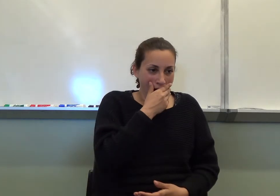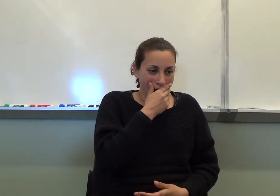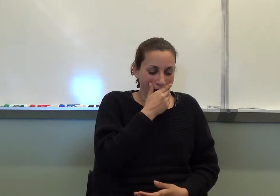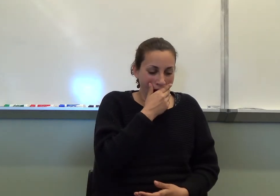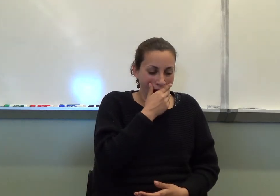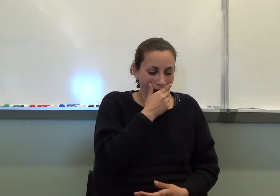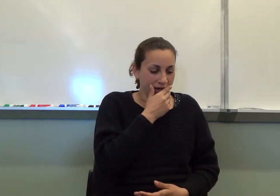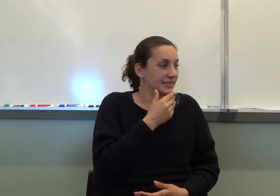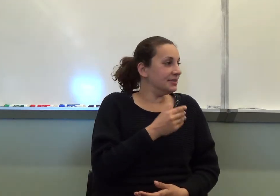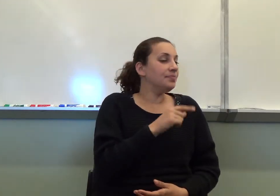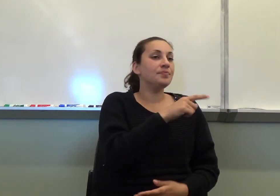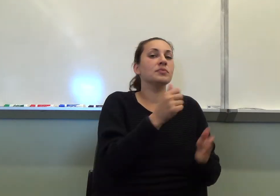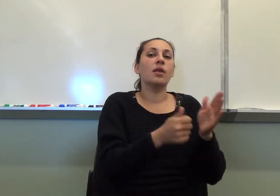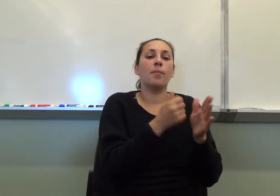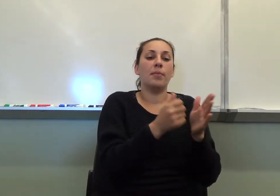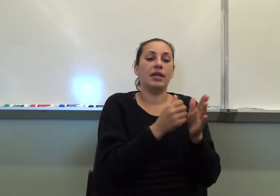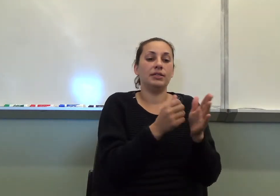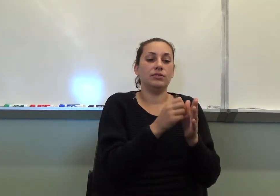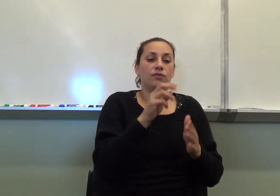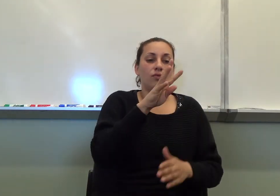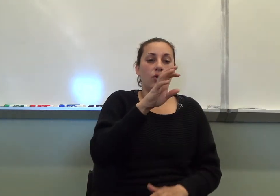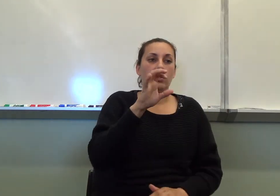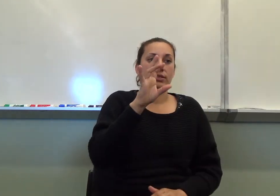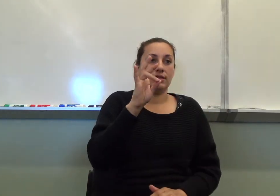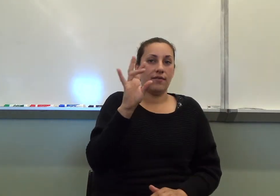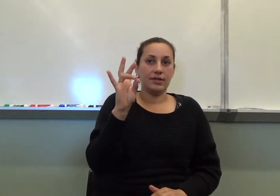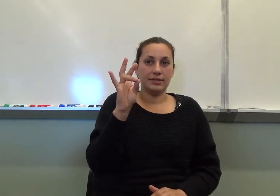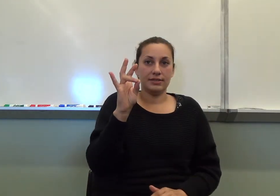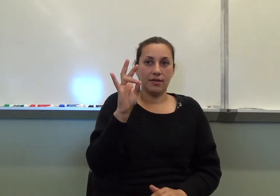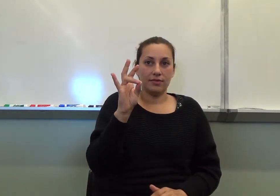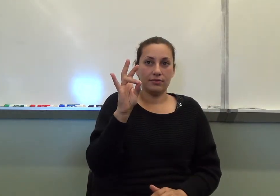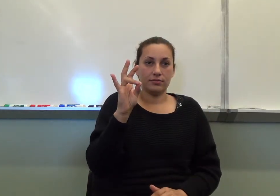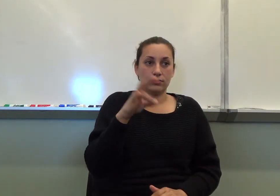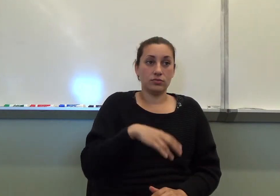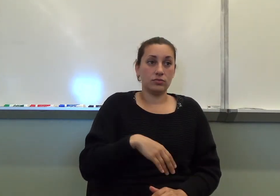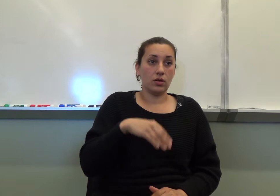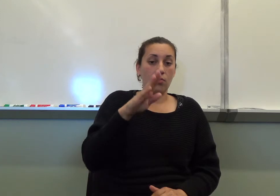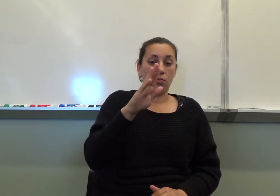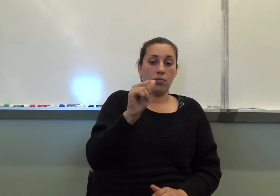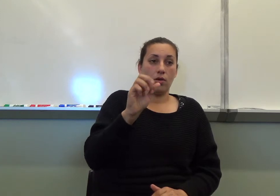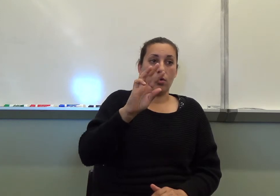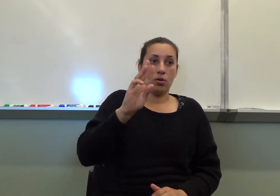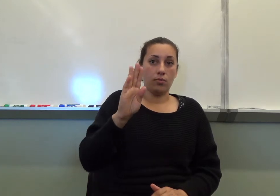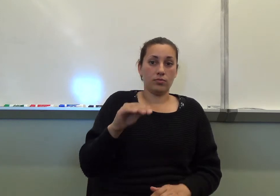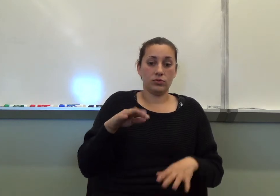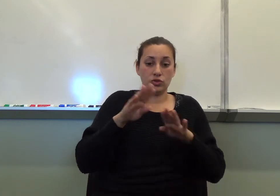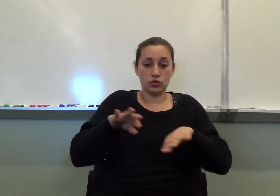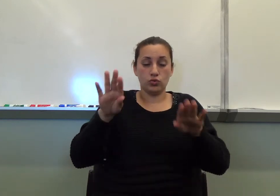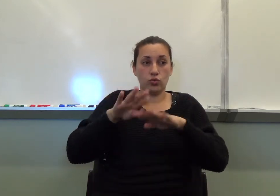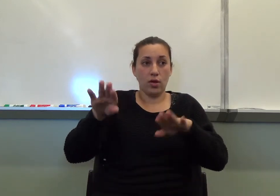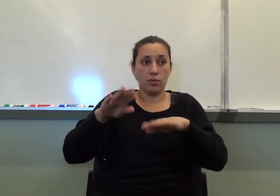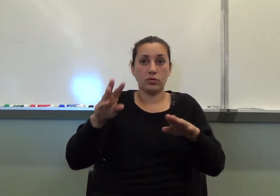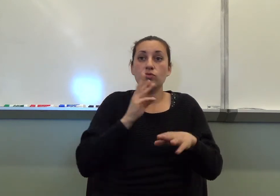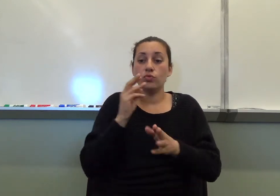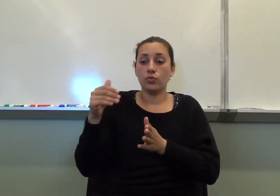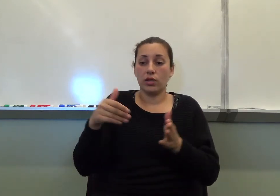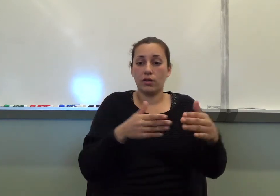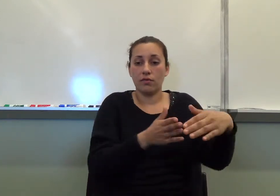This is on page 477. When Barb swam across a river, the current carried her 300 yards downstream from